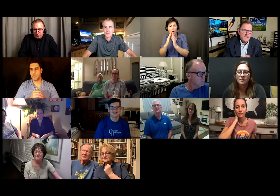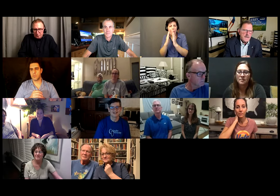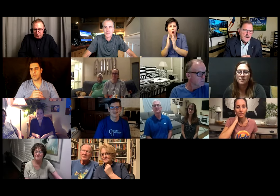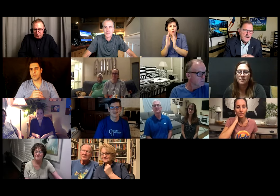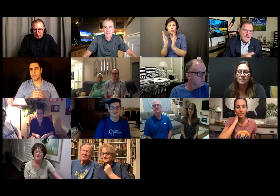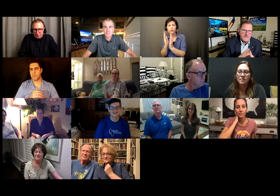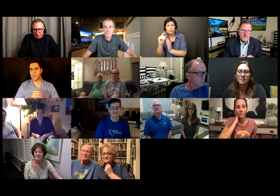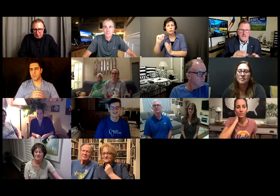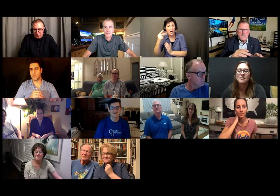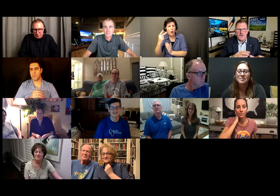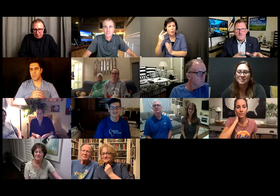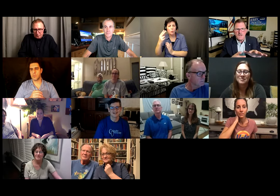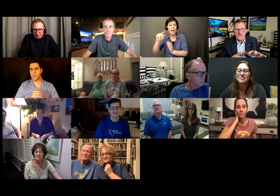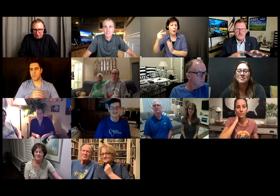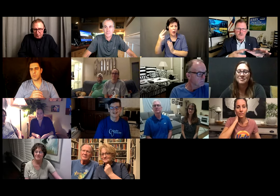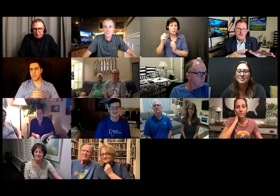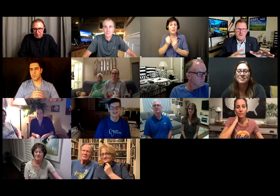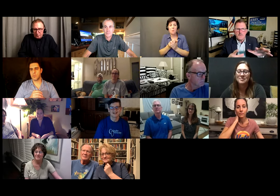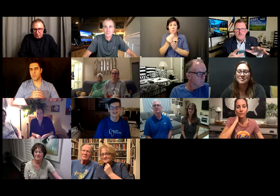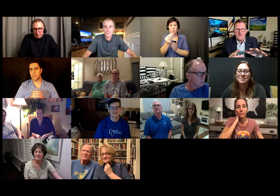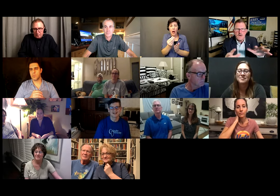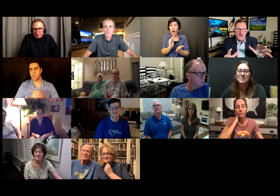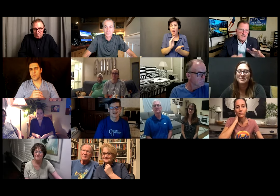condo. And eventually, as your life changed and your